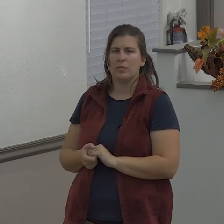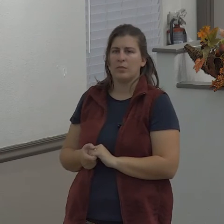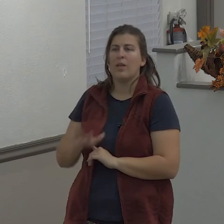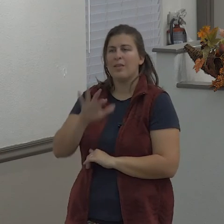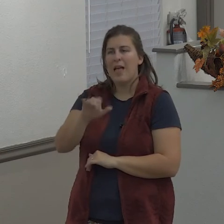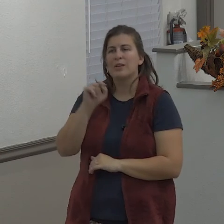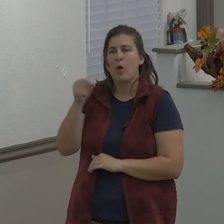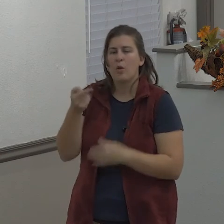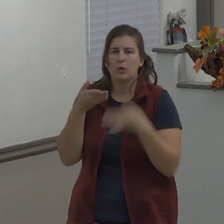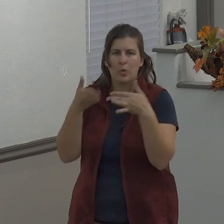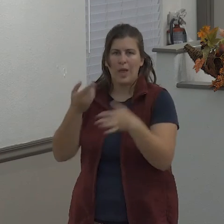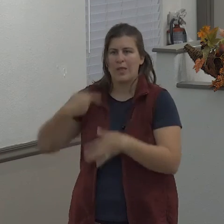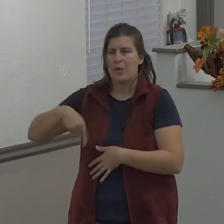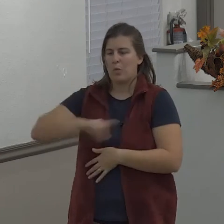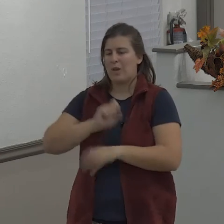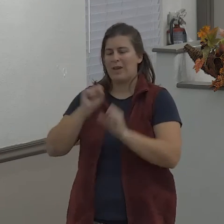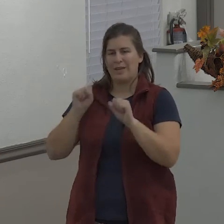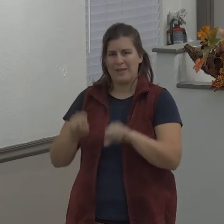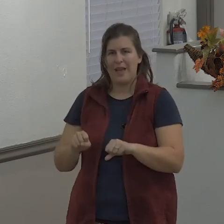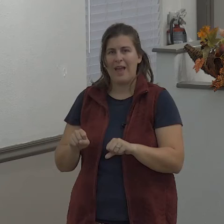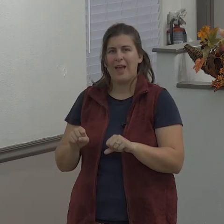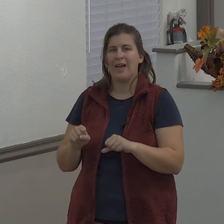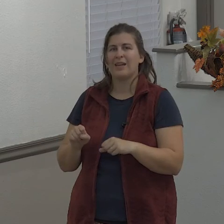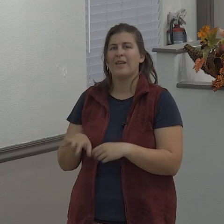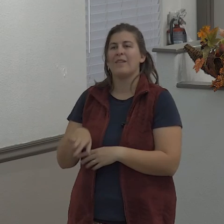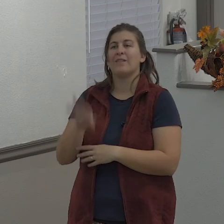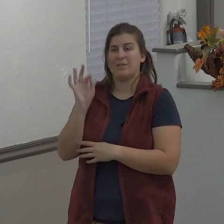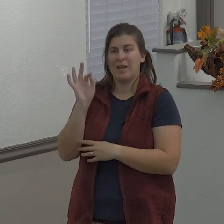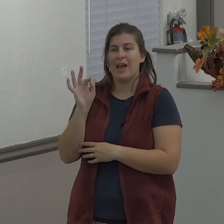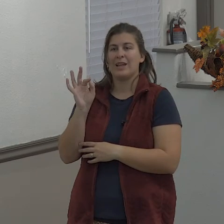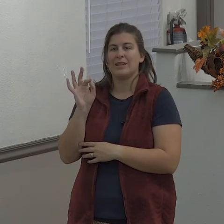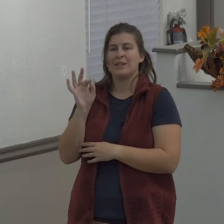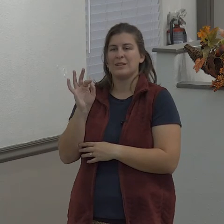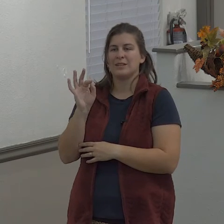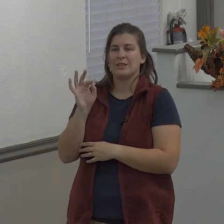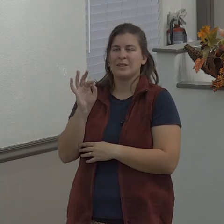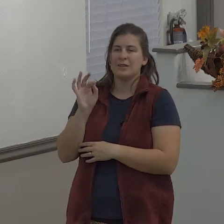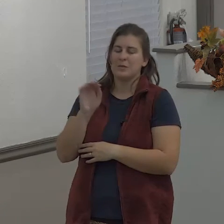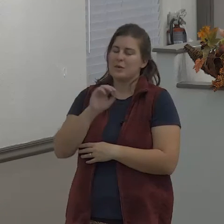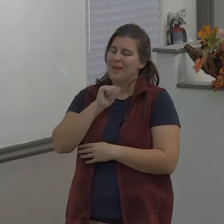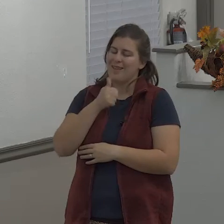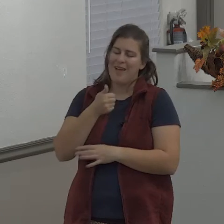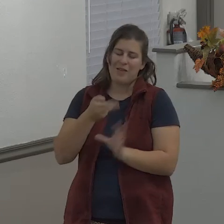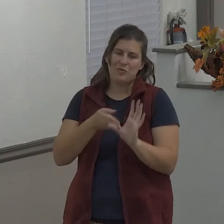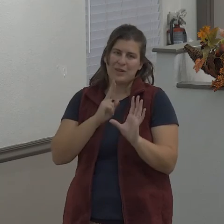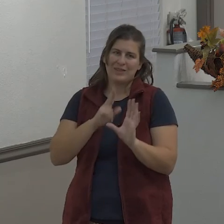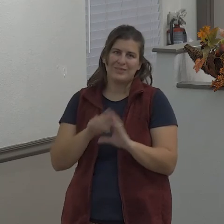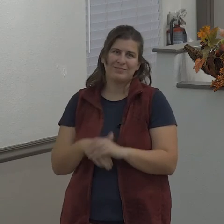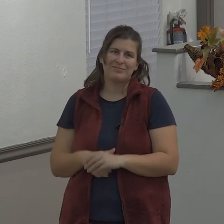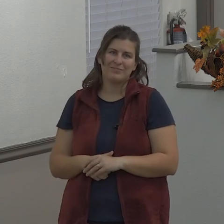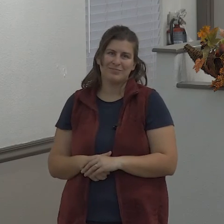And that's the only way that we're going to find that we won't quit.